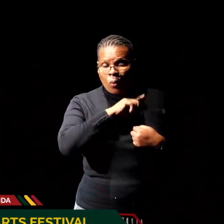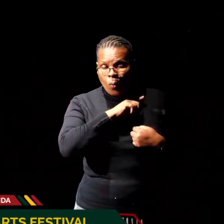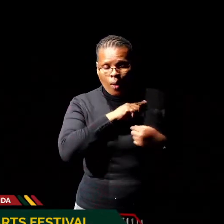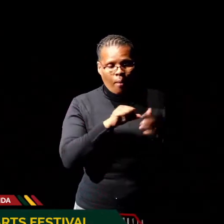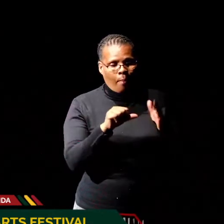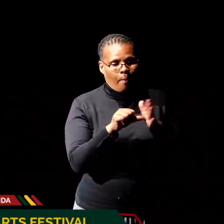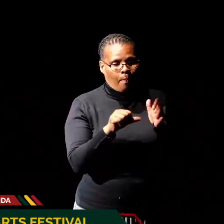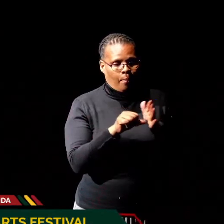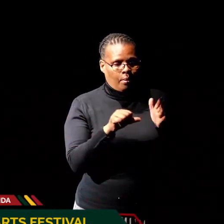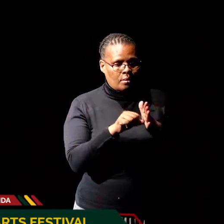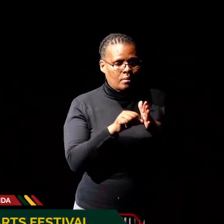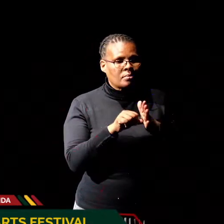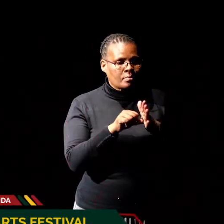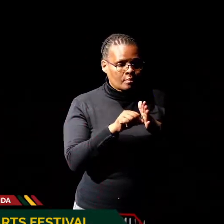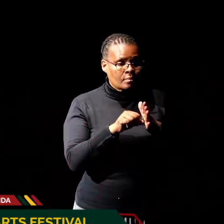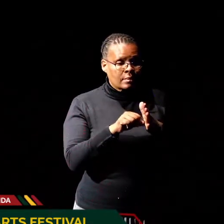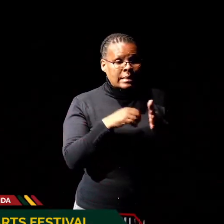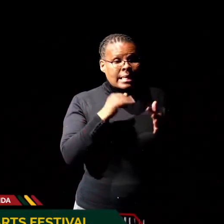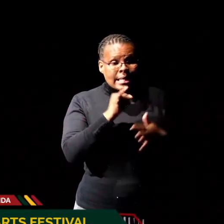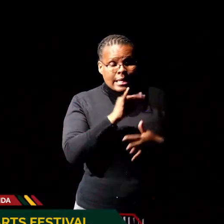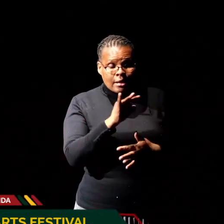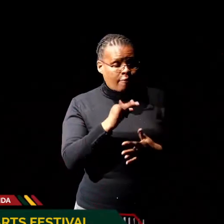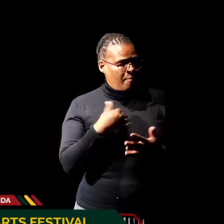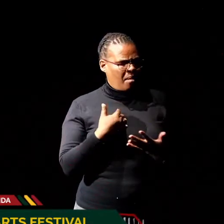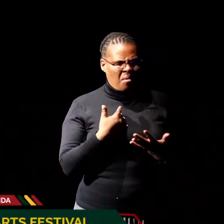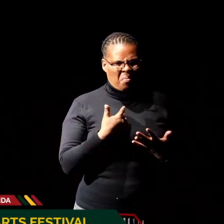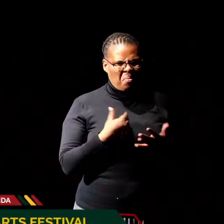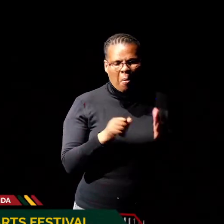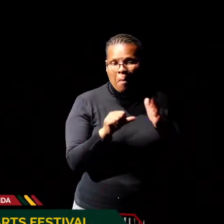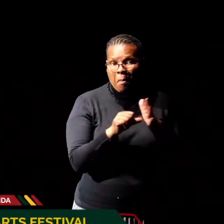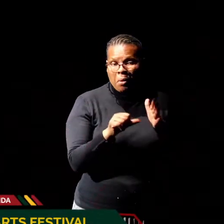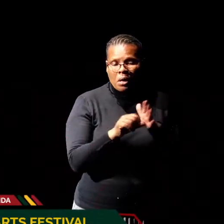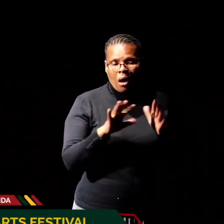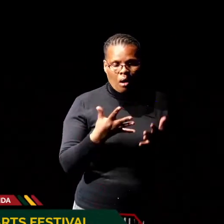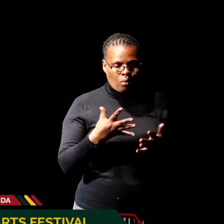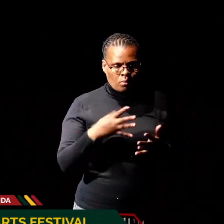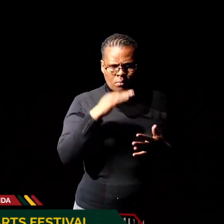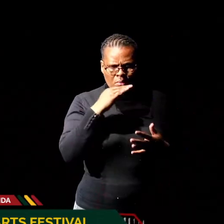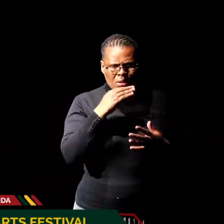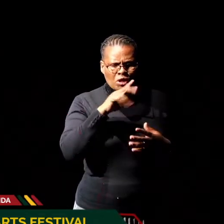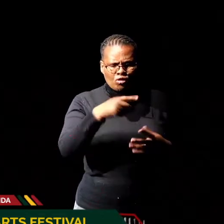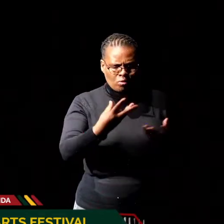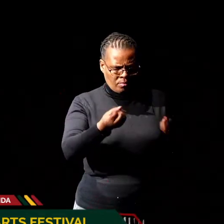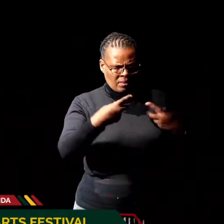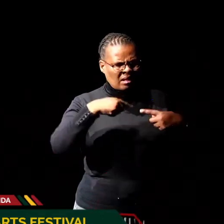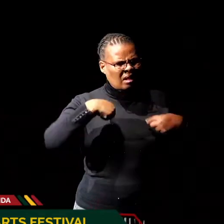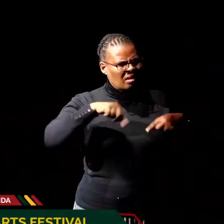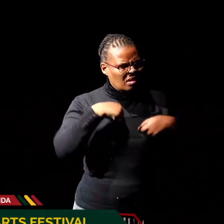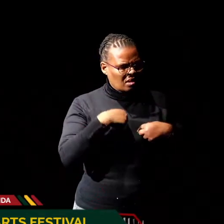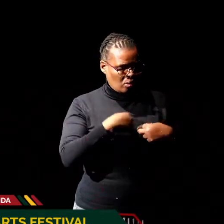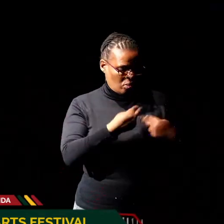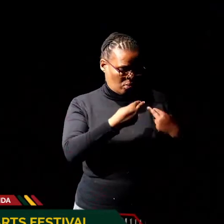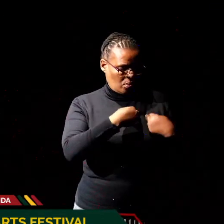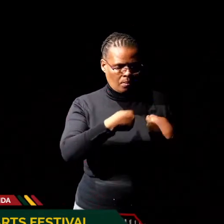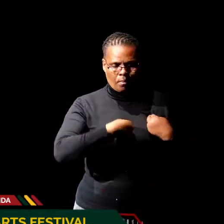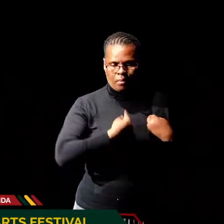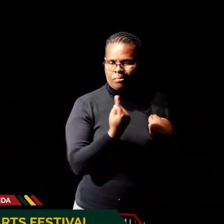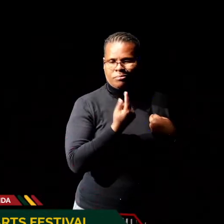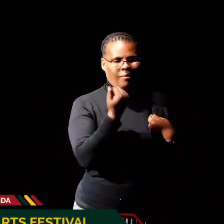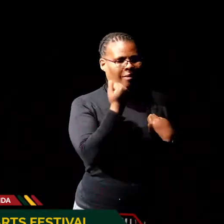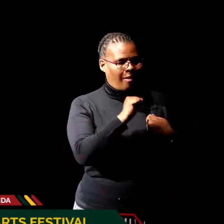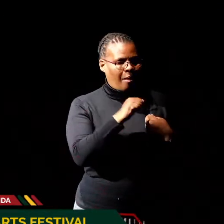that whatever we are blessed with should not belong to us alone, should not belong to our own